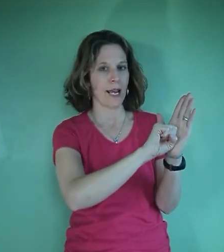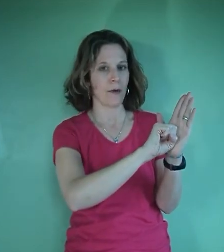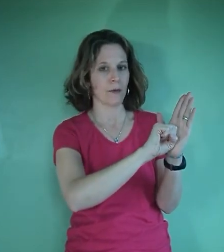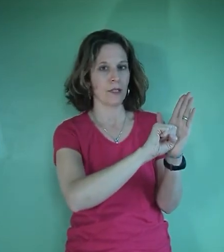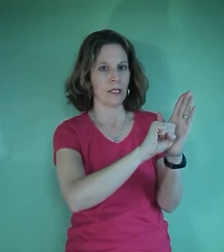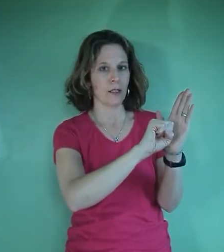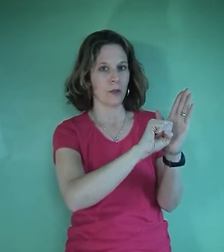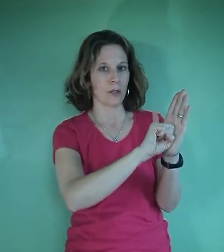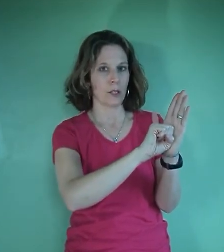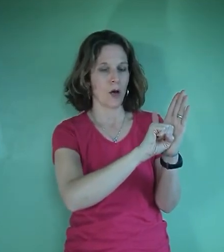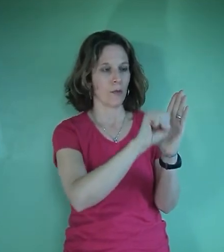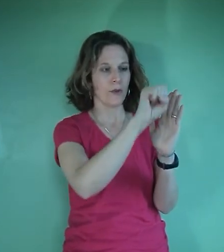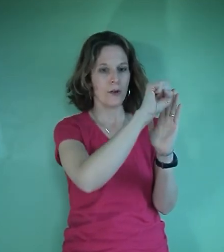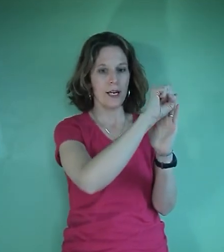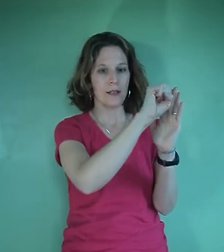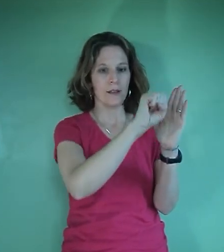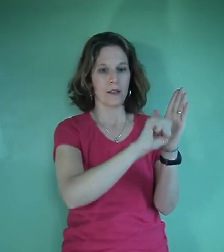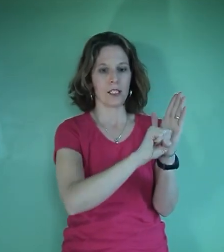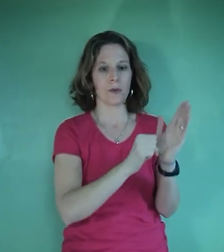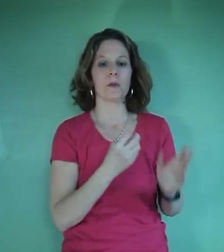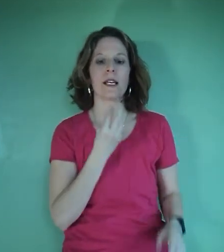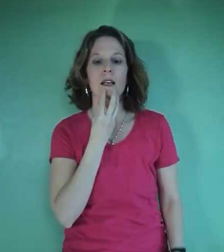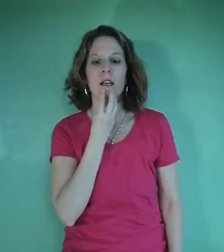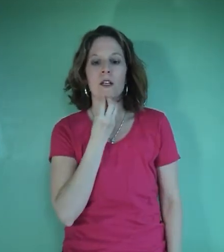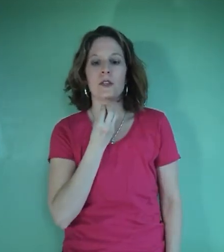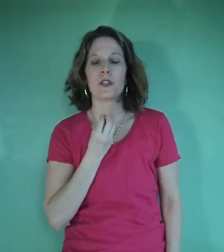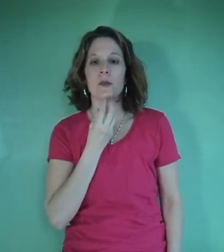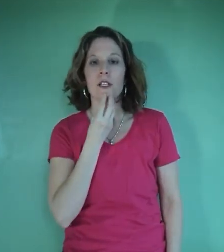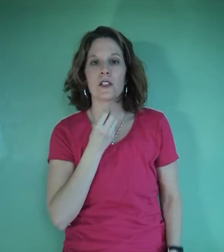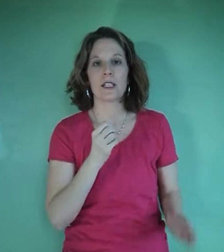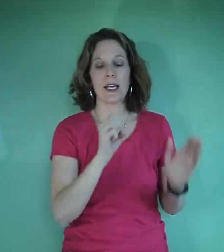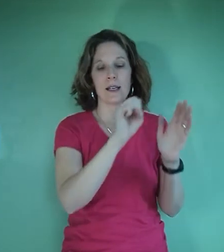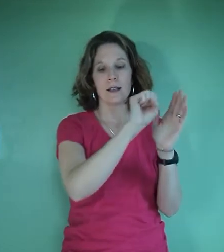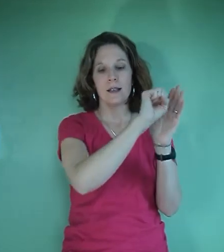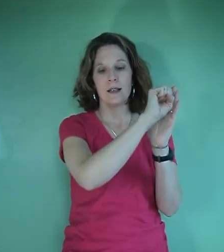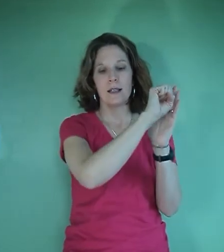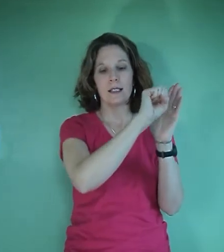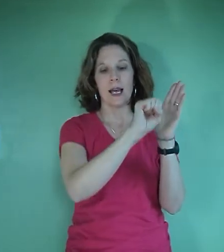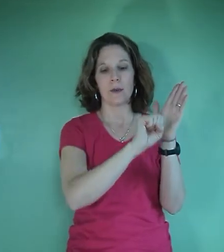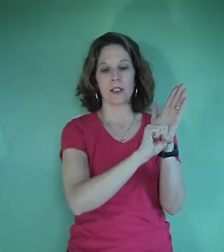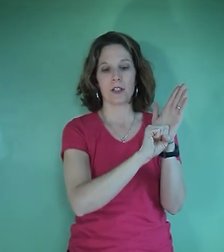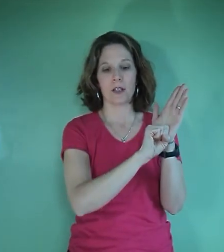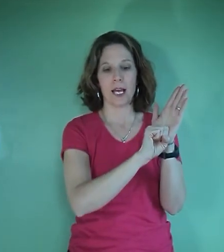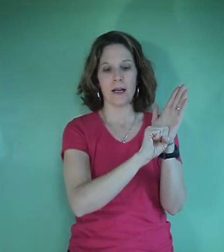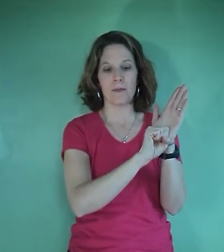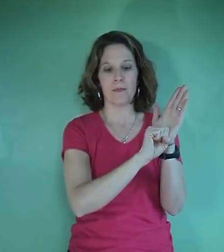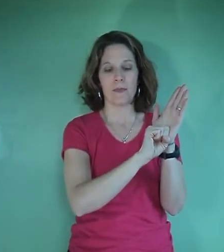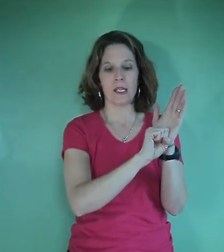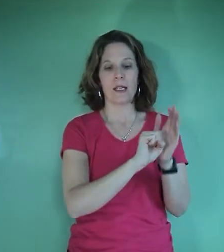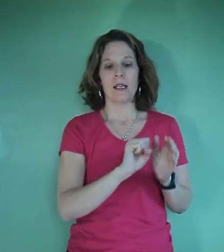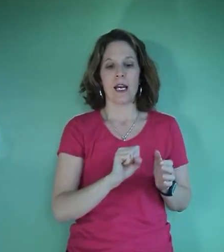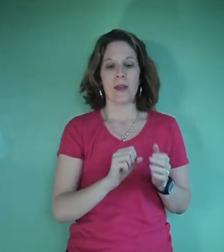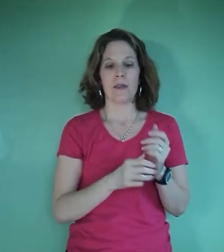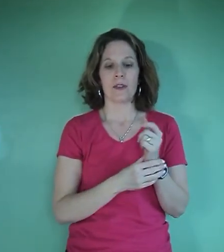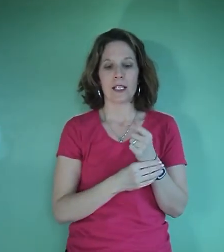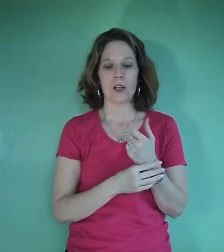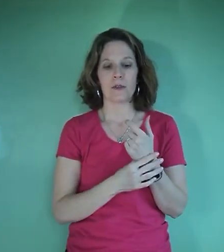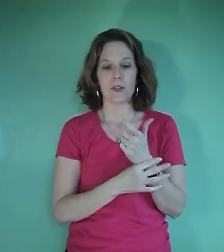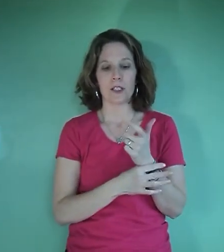down towards the palm of your hand. So it'll be Jewish state established. Okay. And then the last card for this